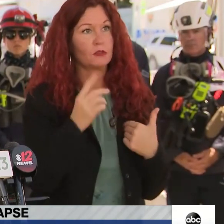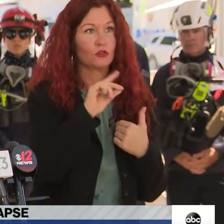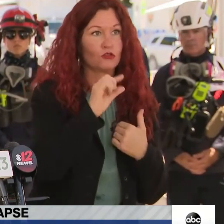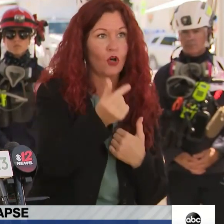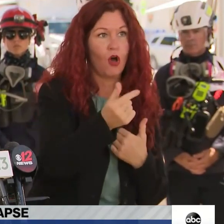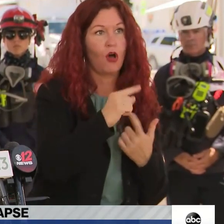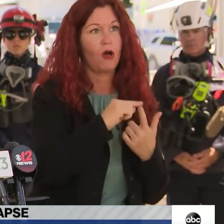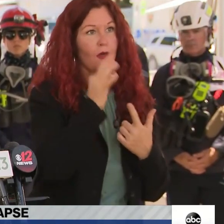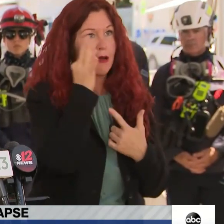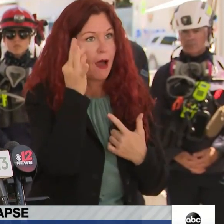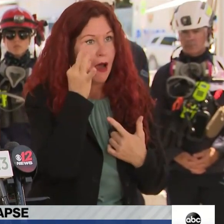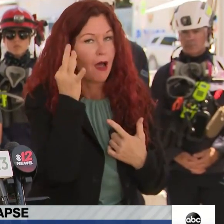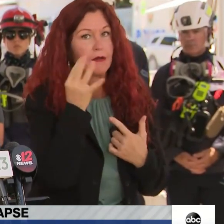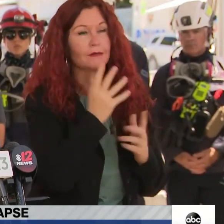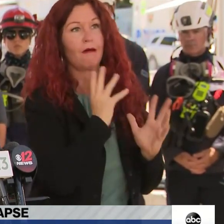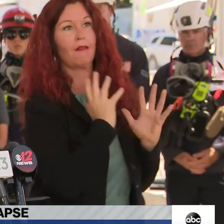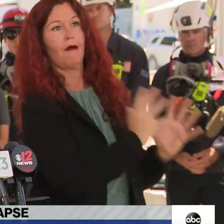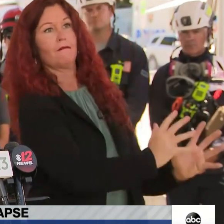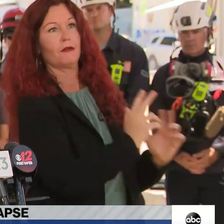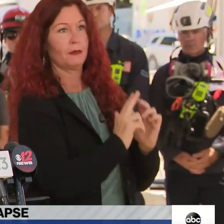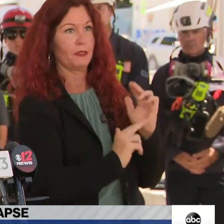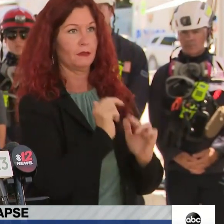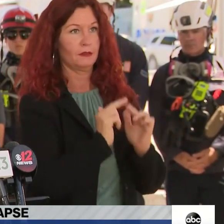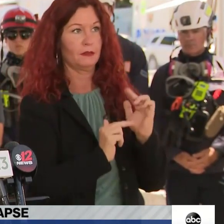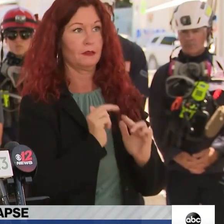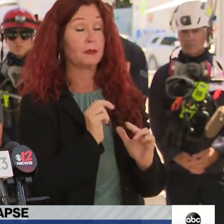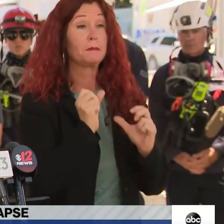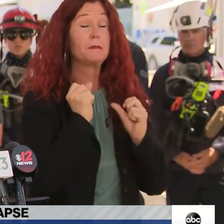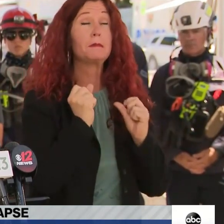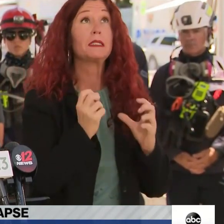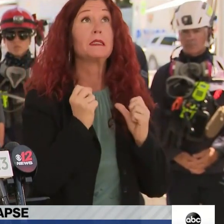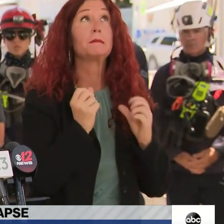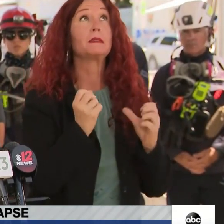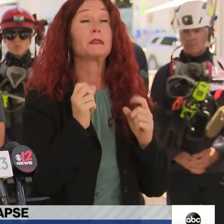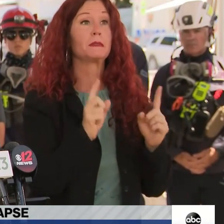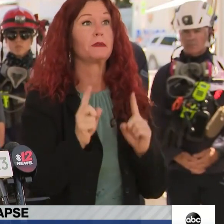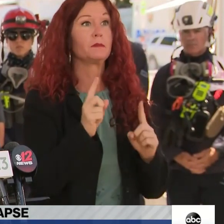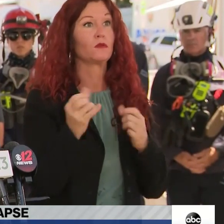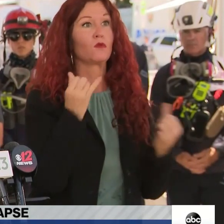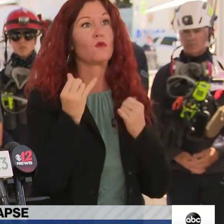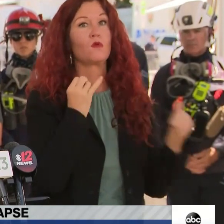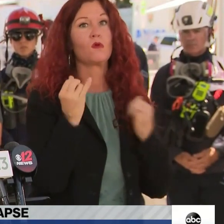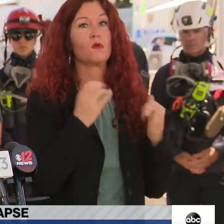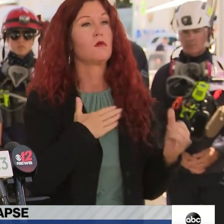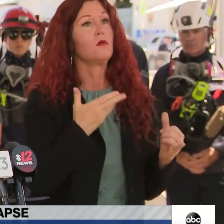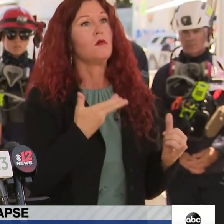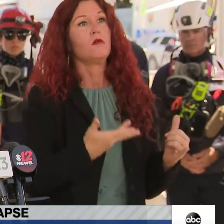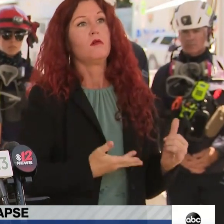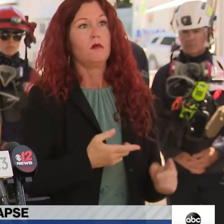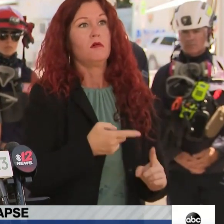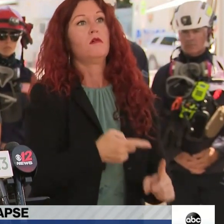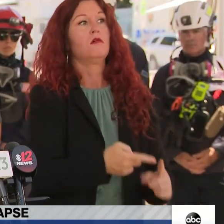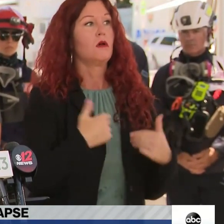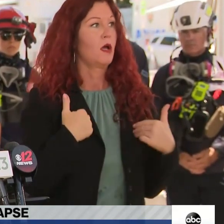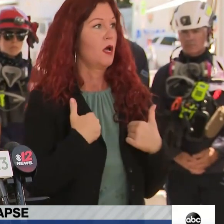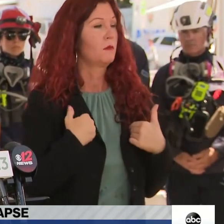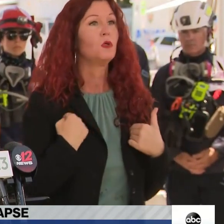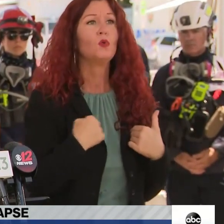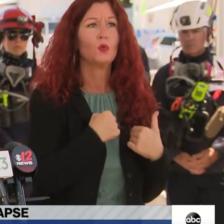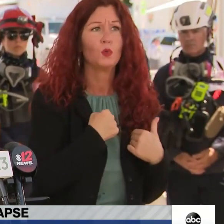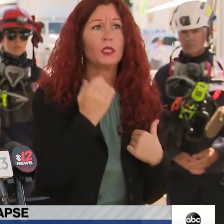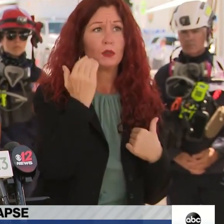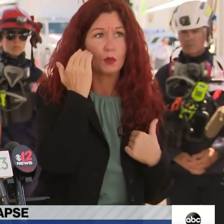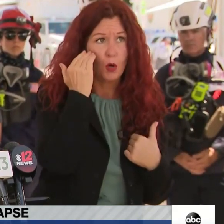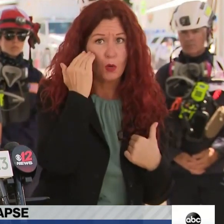Many in the community have raised this concern. We are all very aware and working hard. I want to be